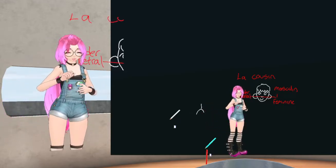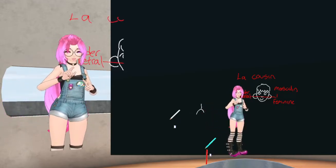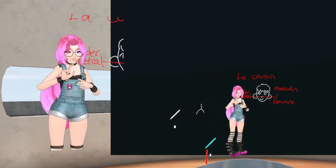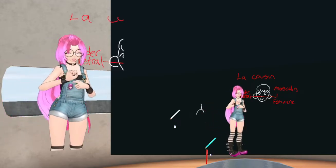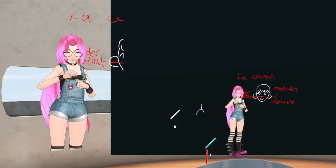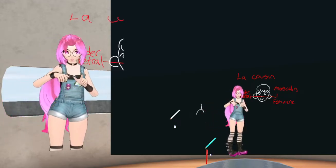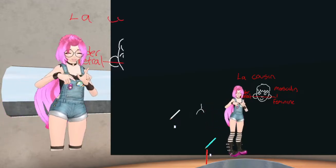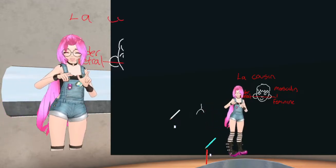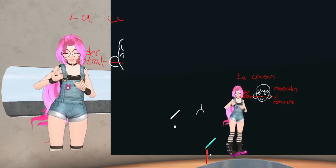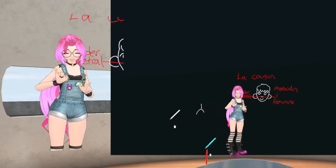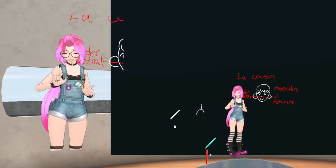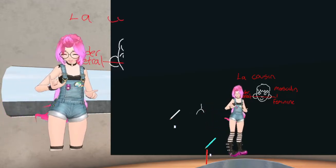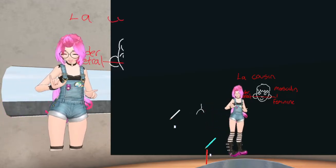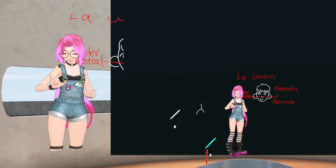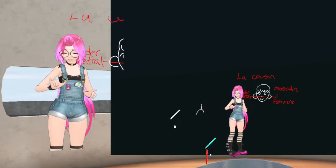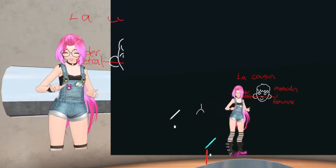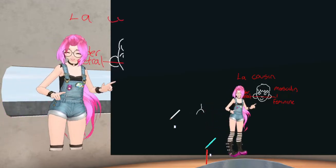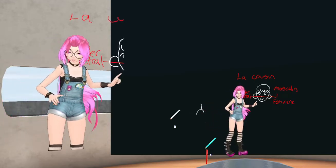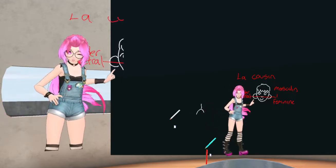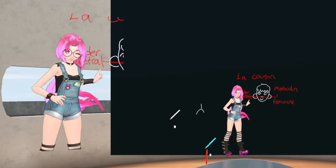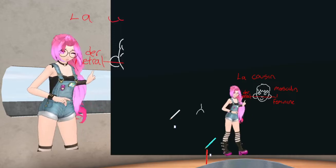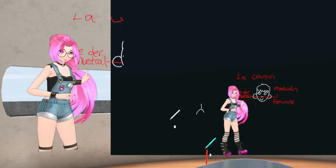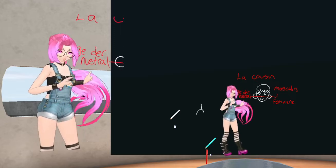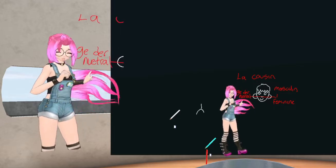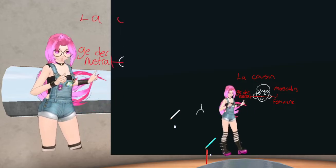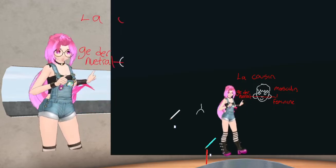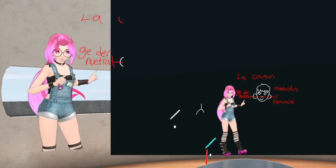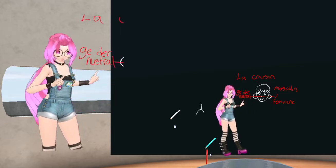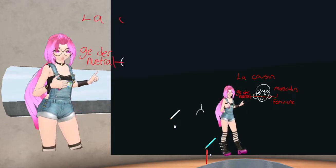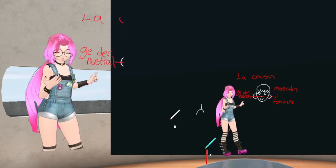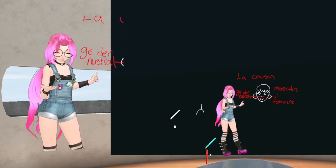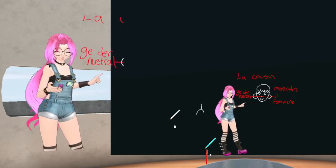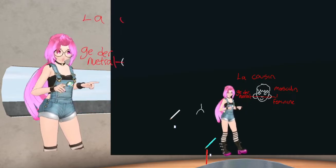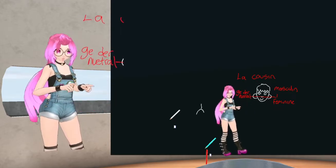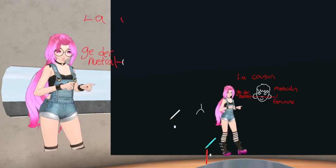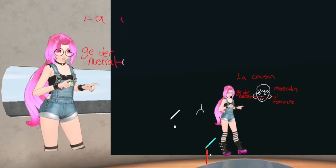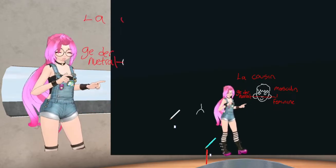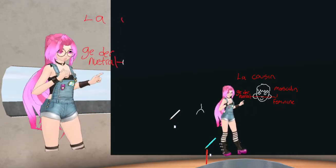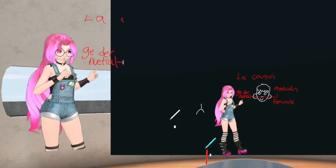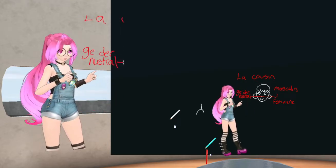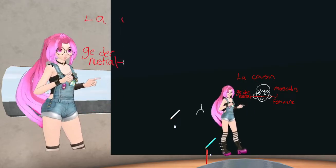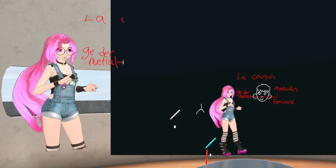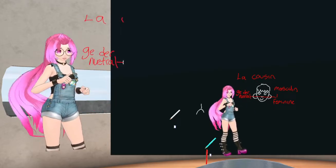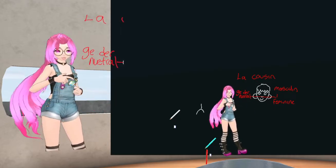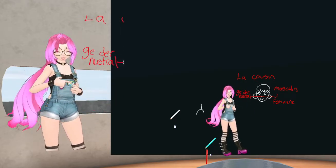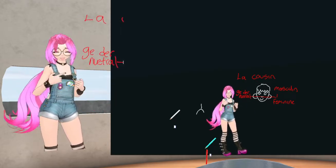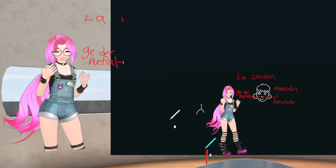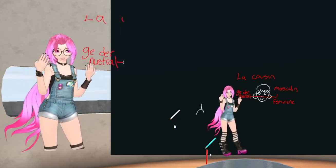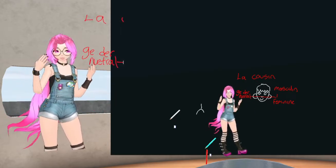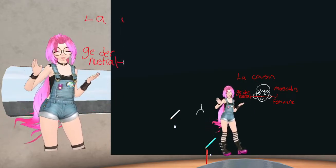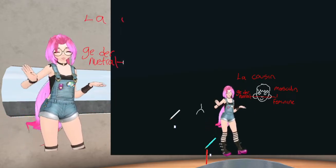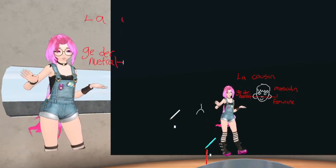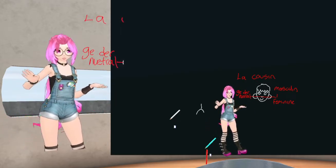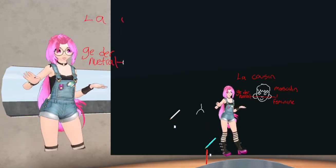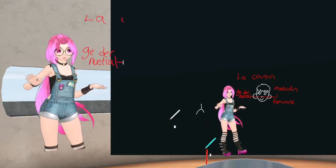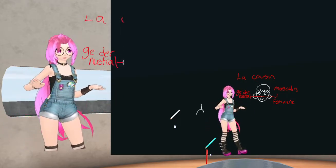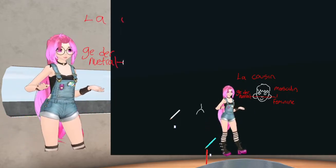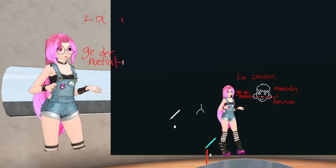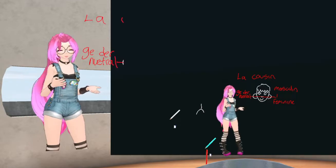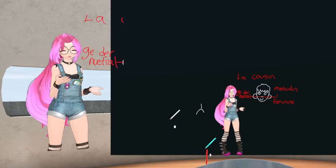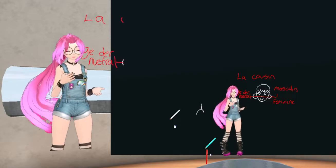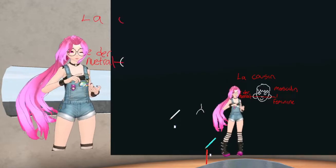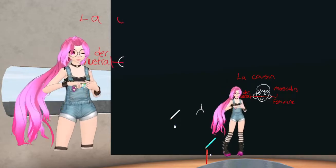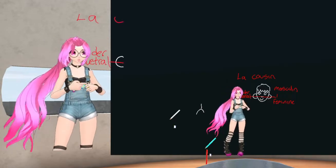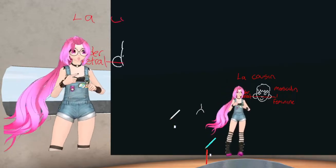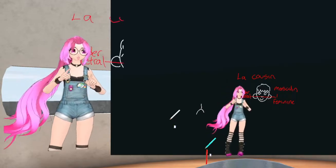mean that your cousin identifies as non-binary. This just means that you're not, like, it could also mean that you're just not gendering it, or you don't know.